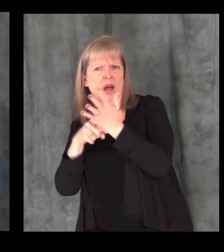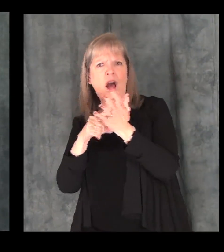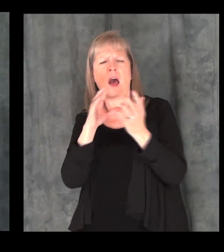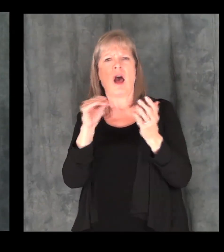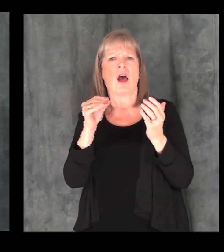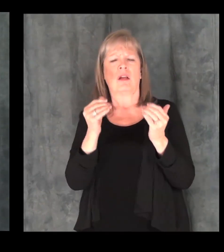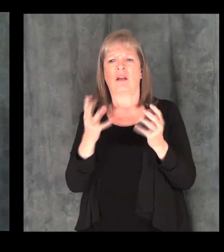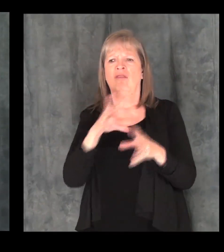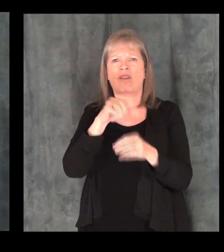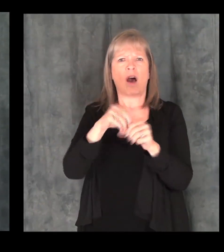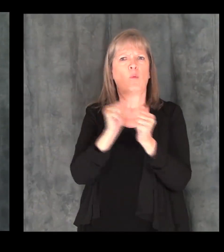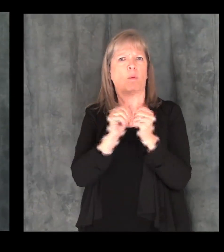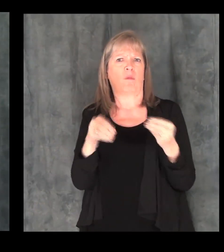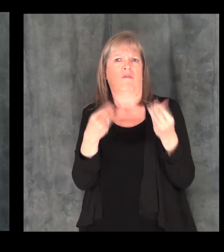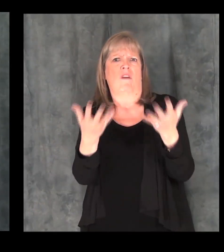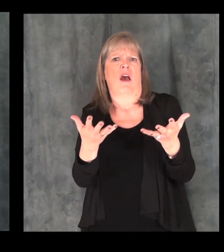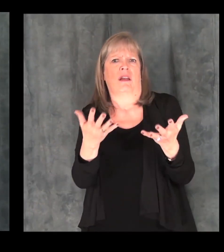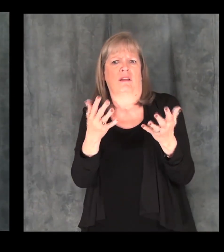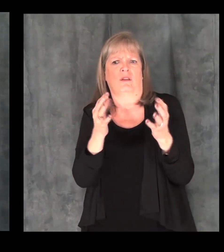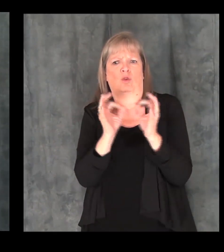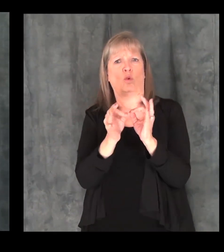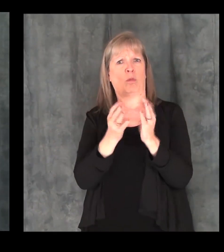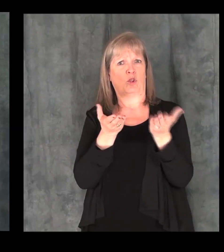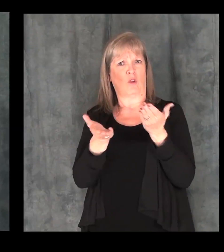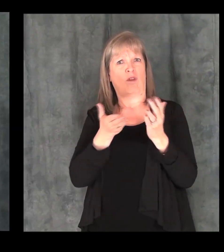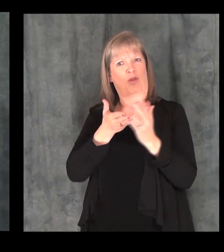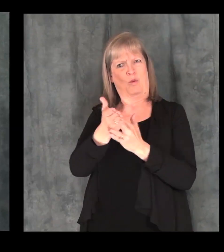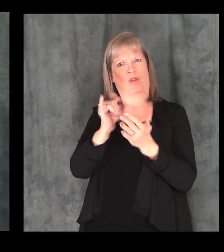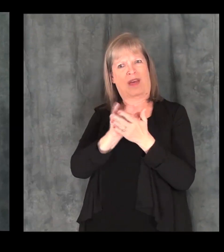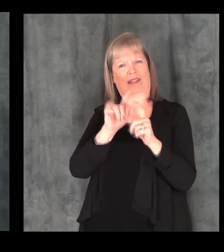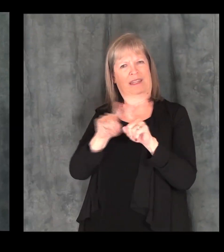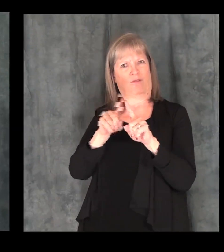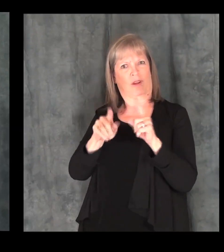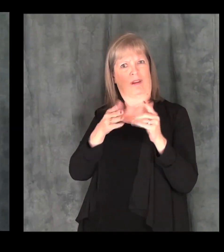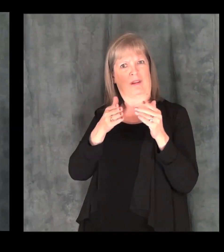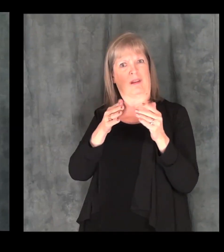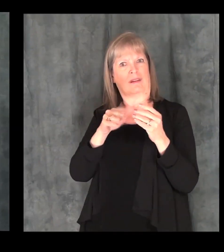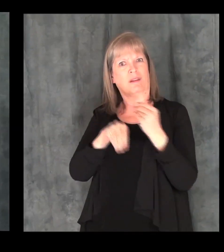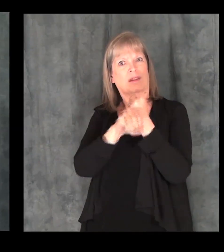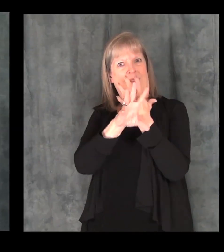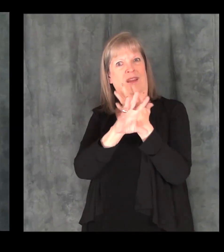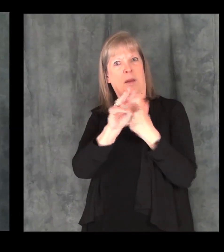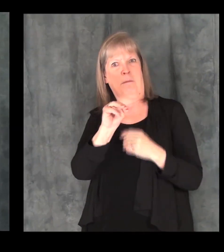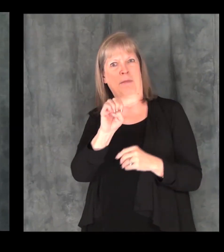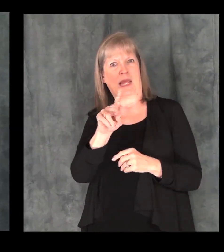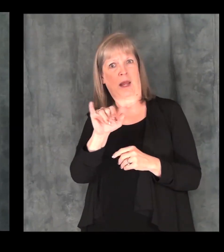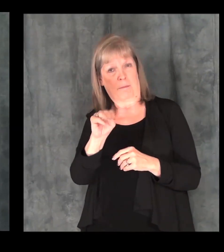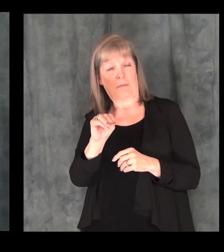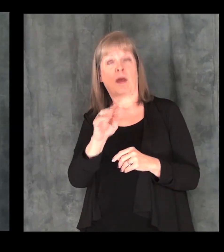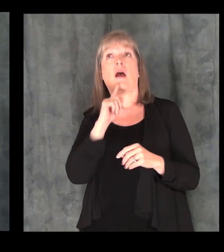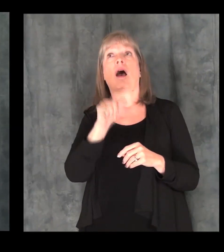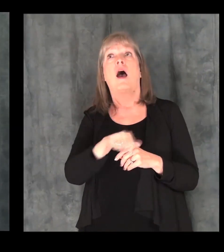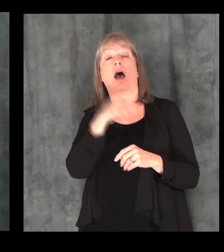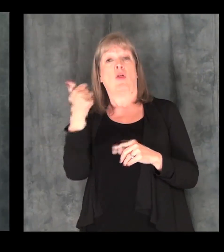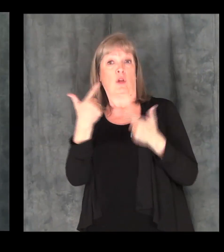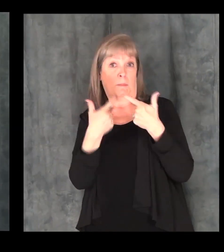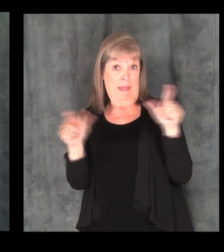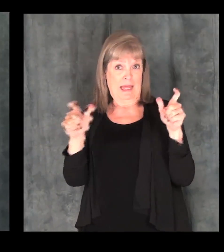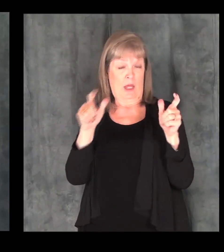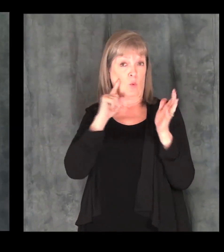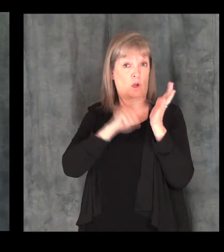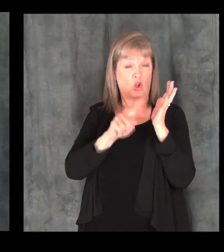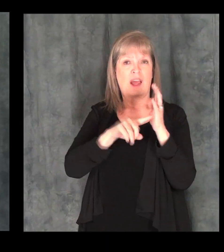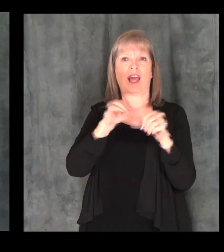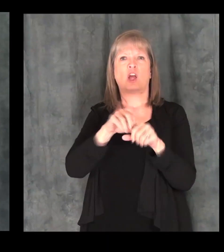in providing interpreting services through those mediums. And there's one other major study that's been done in the United Kingdom. A woman